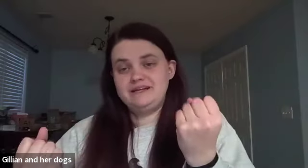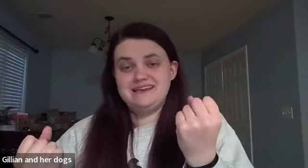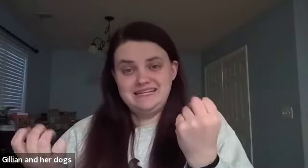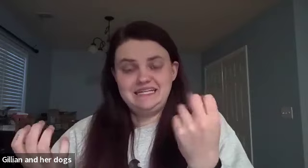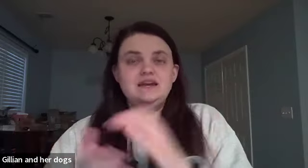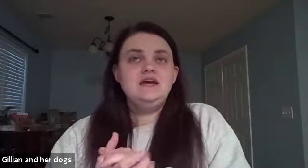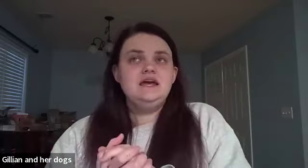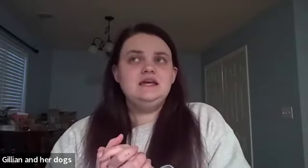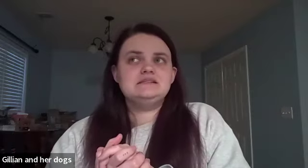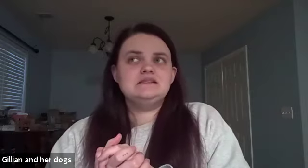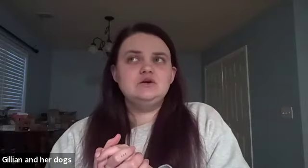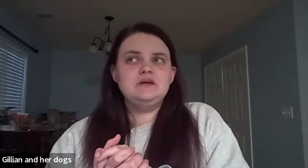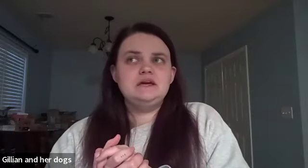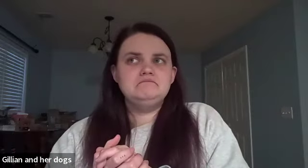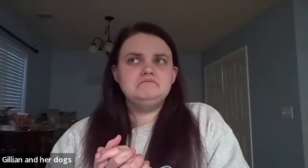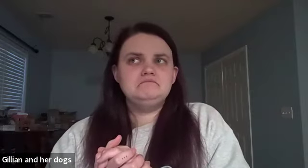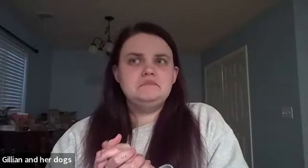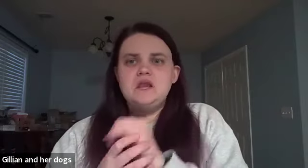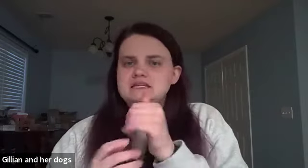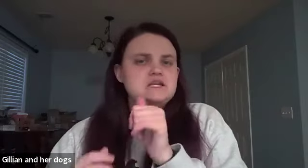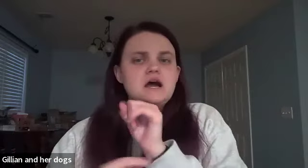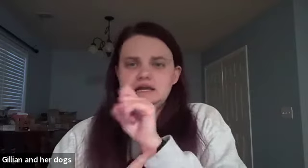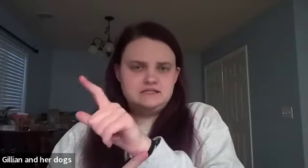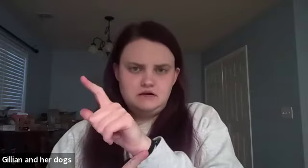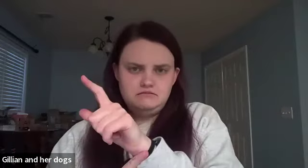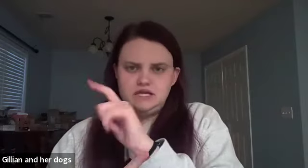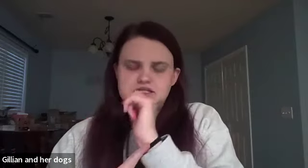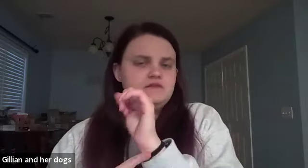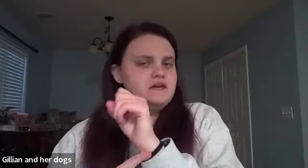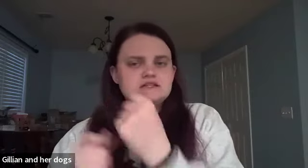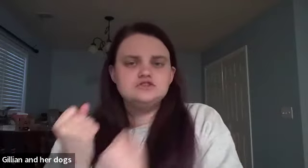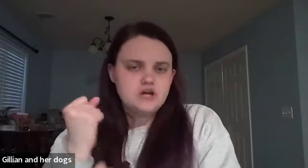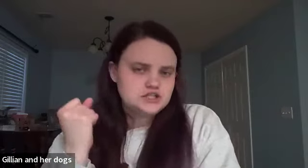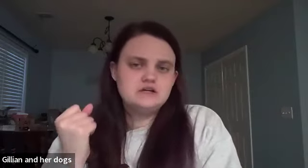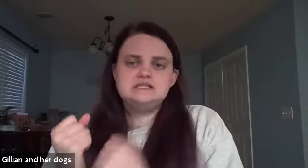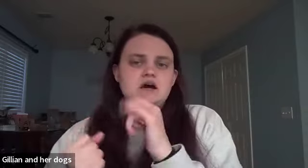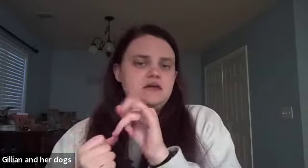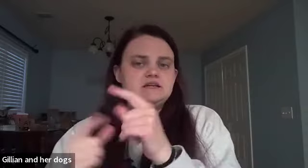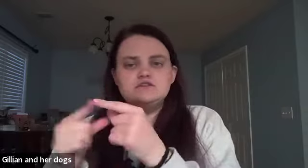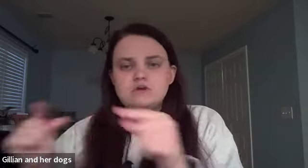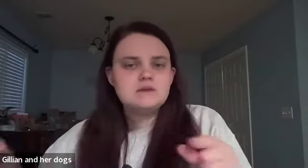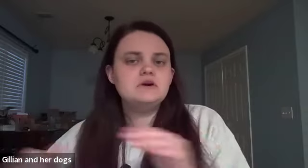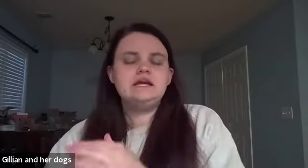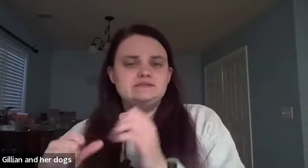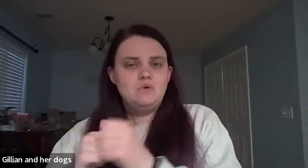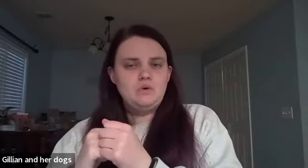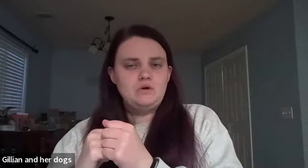my signing is a little bit, it's not ASL. It's not the ASL structure. It's not the ASL grammar. It's